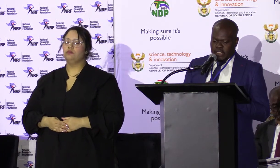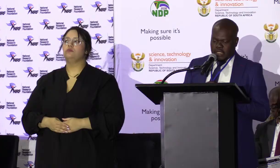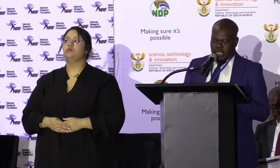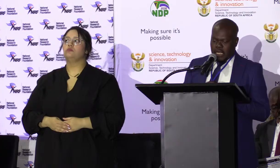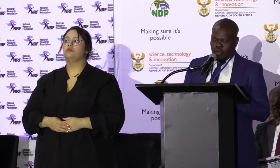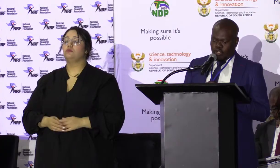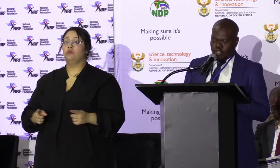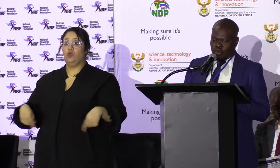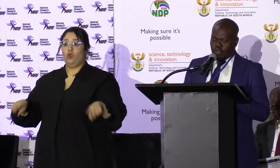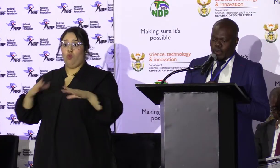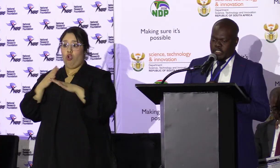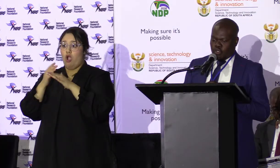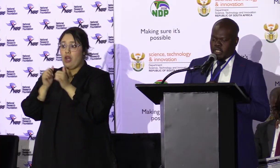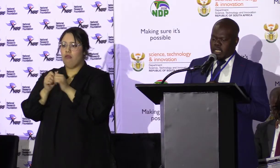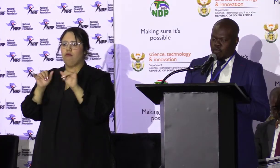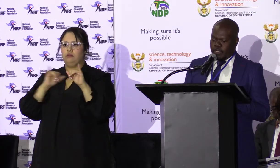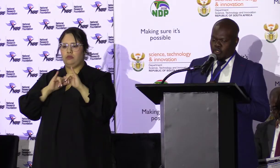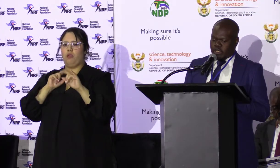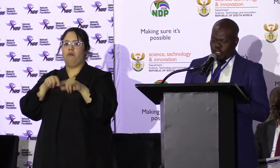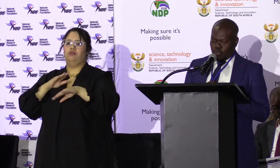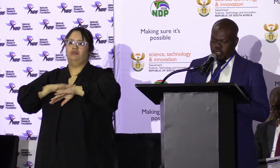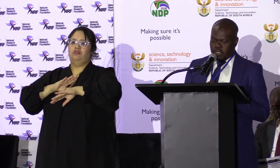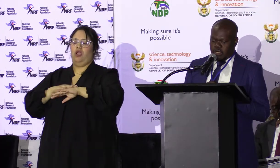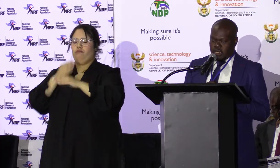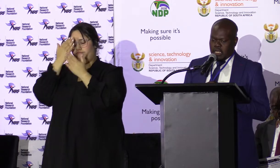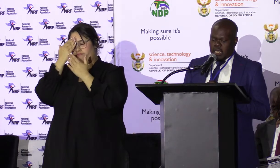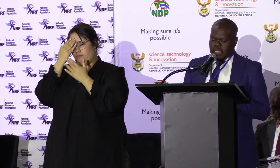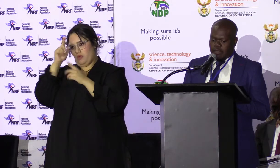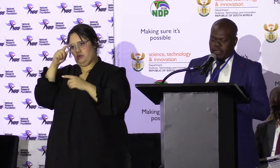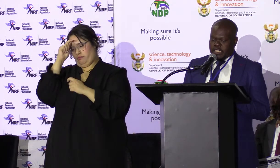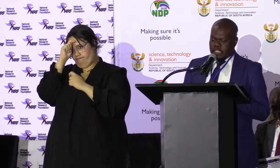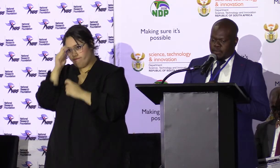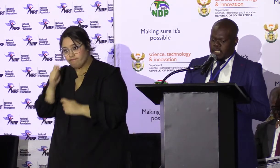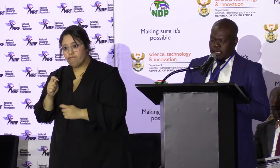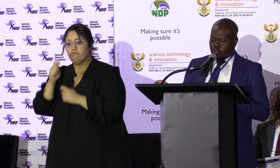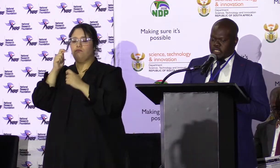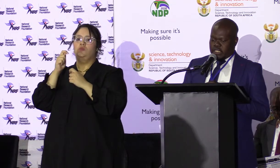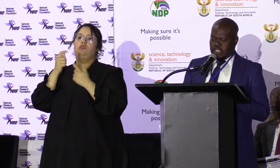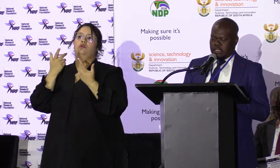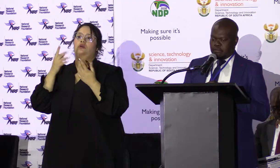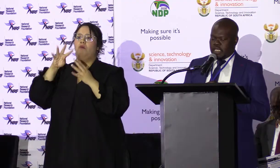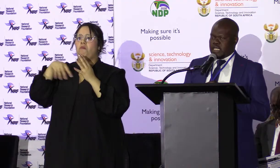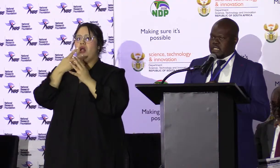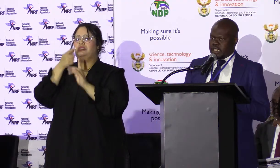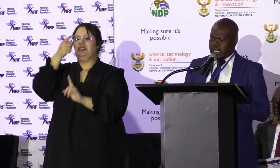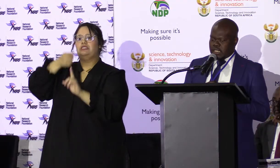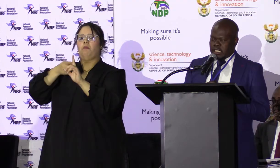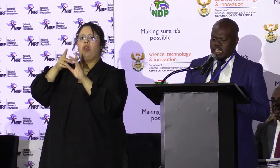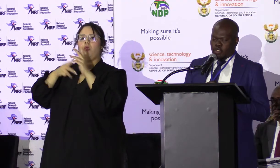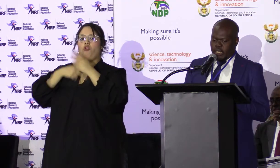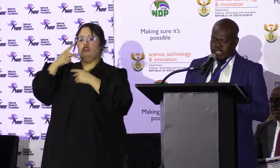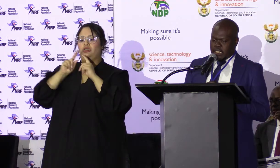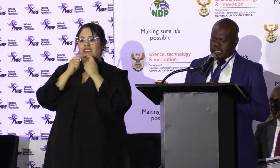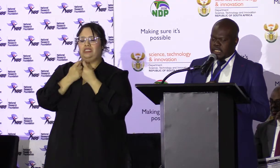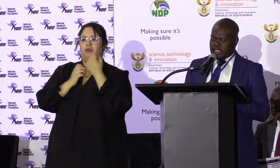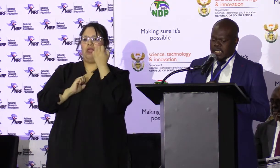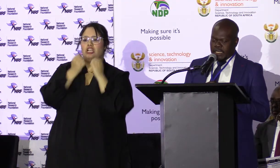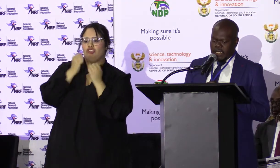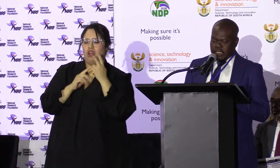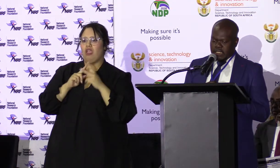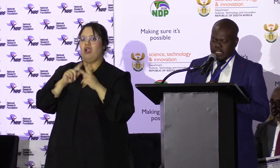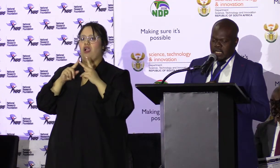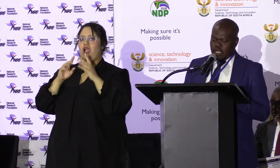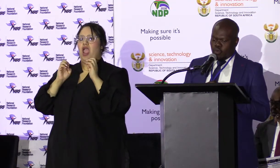Esteemed colleagues, I also want to take a moment to salute the multidisciplinary project team, the engineers, the educators,